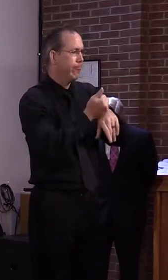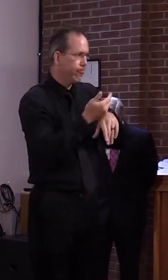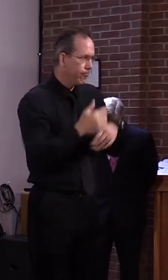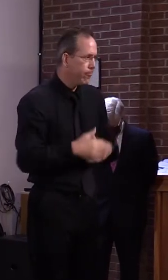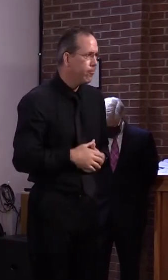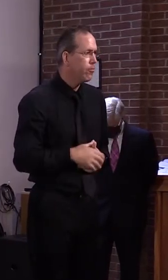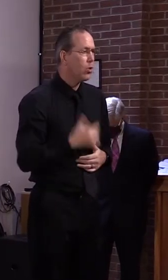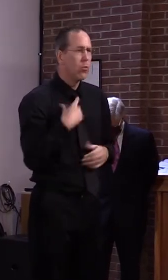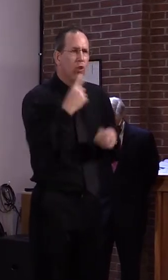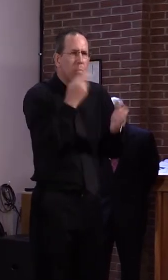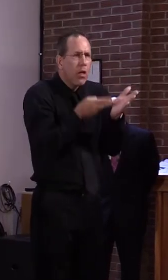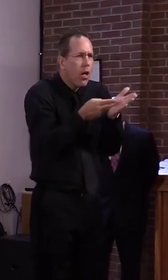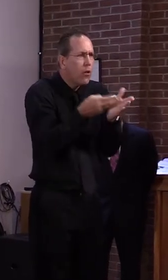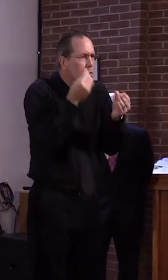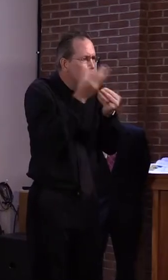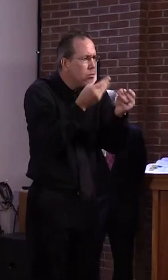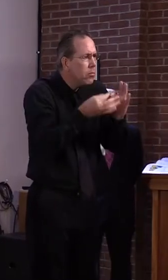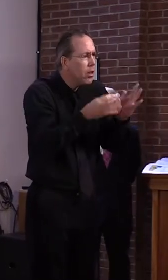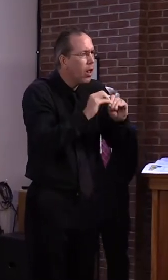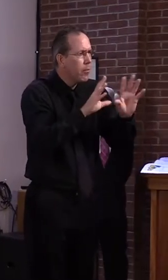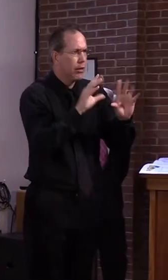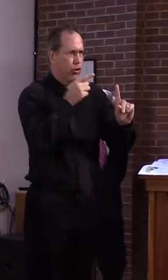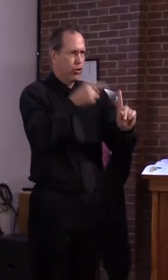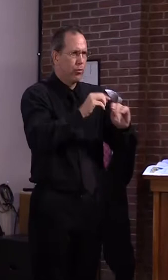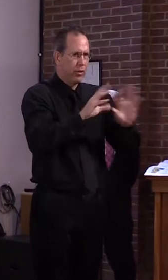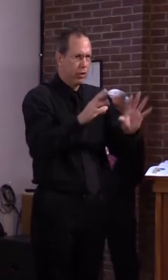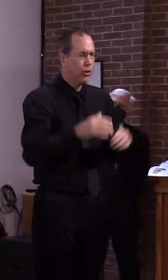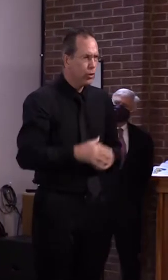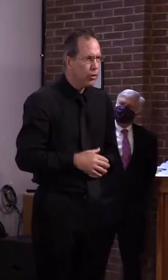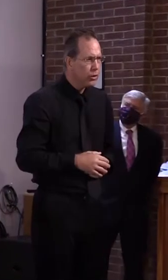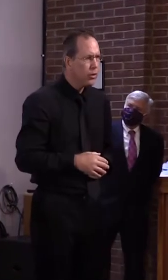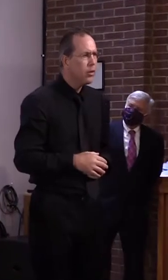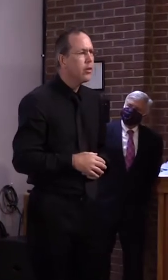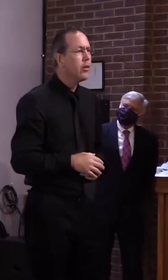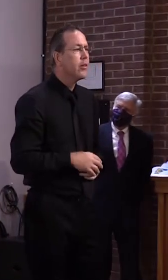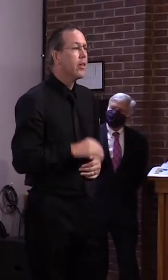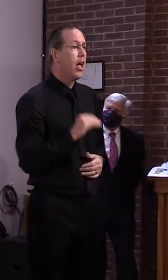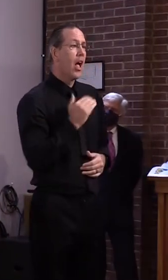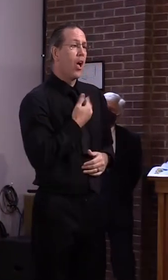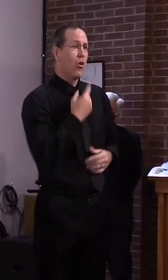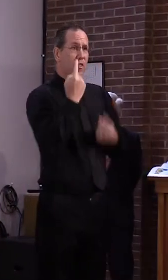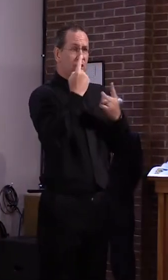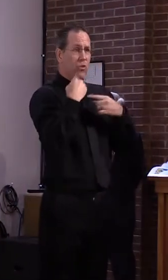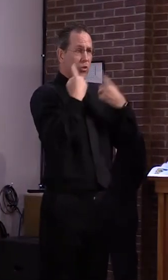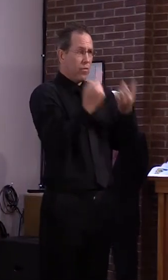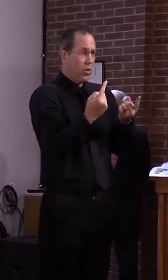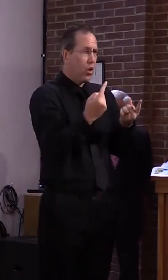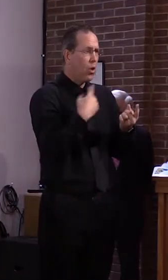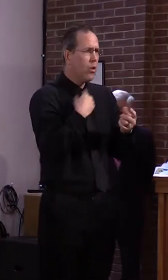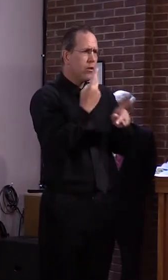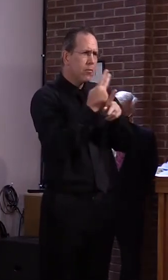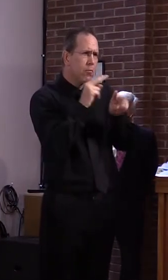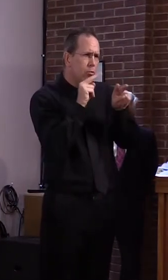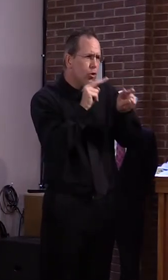of providing that initial thinking on it. So we look forward to continuing the conversation with Vermonters about this very important issue.